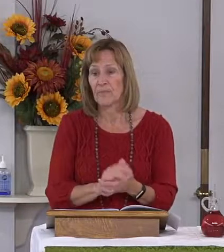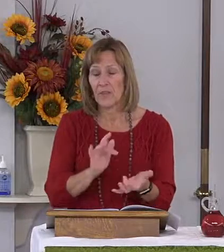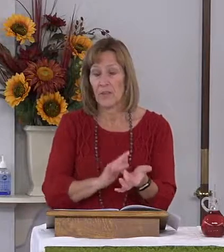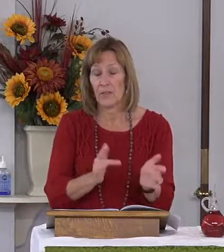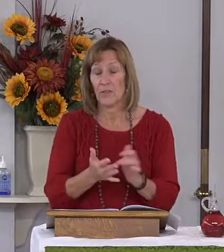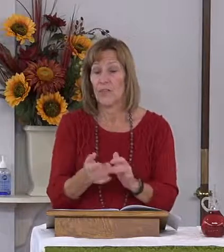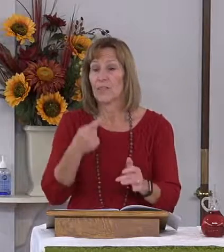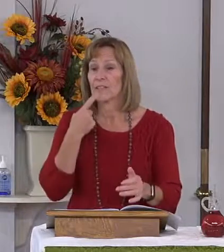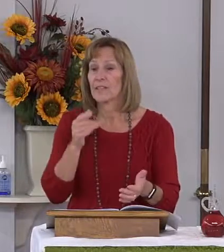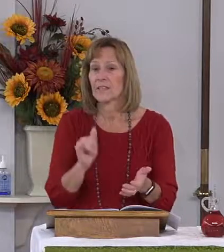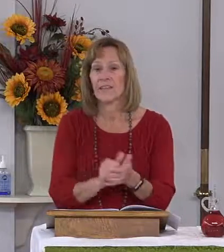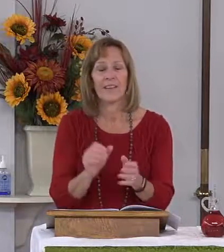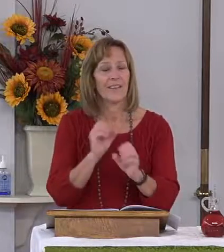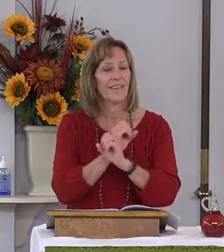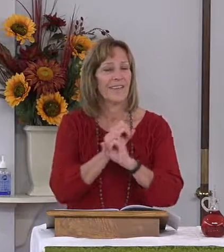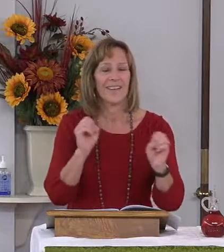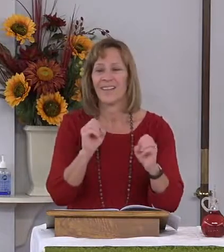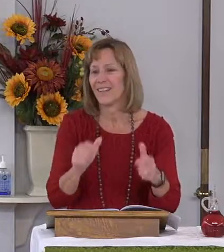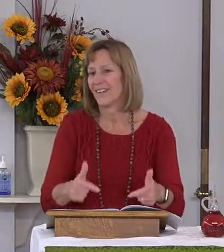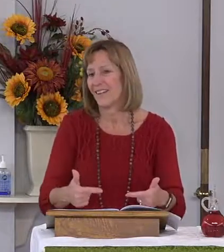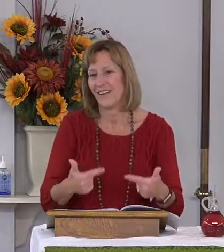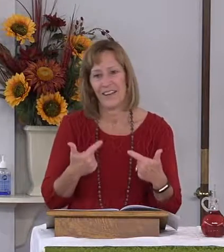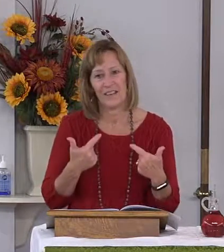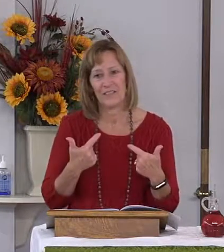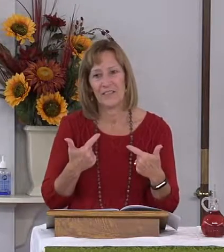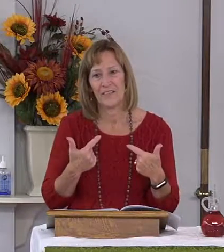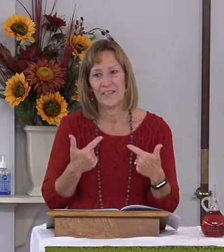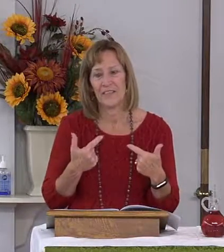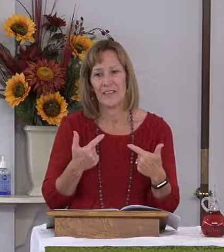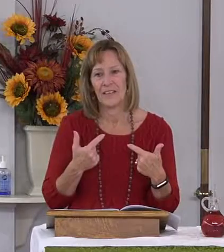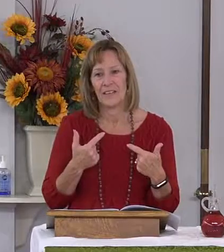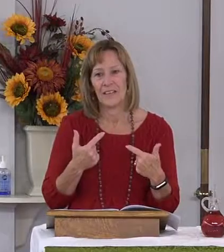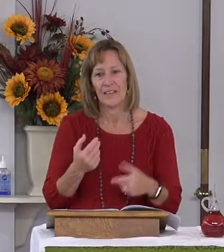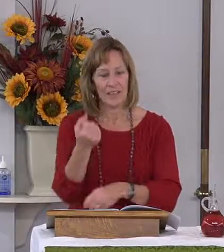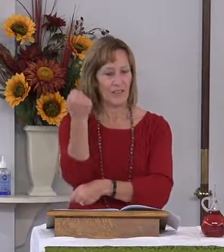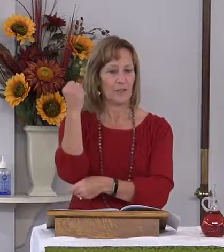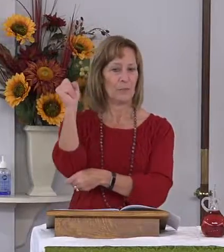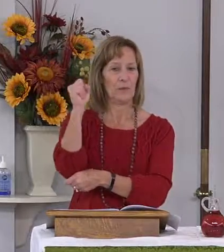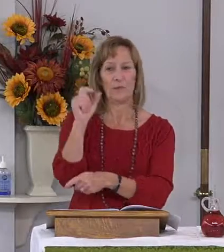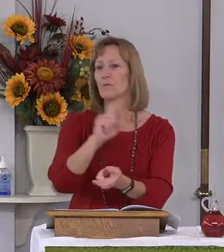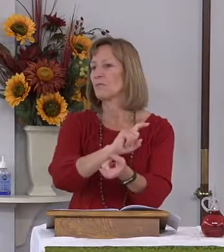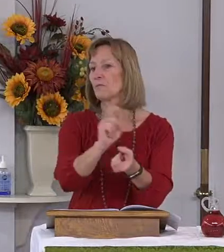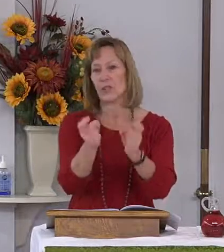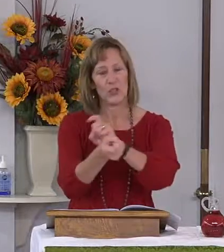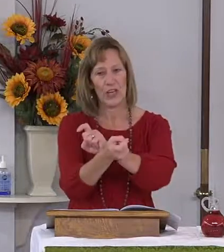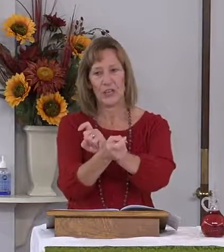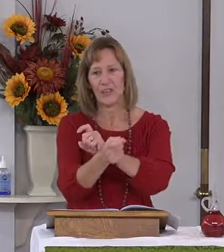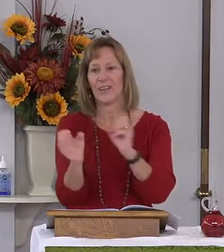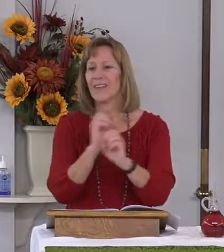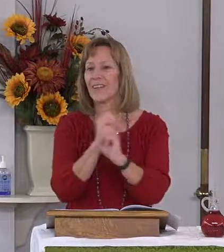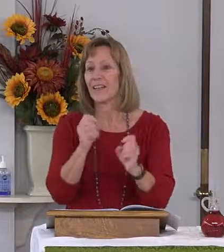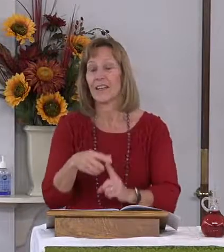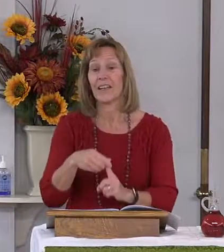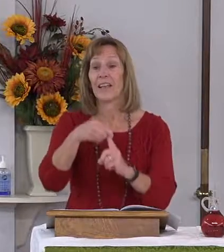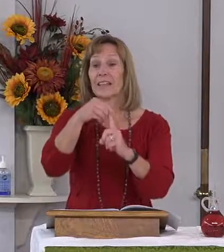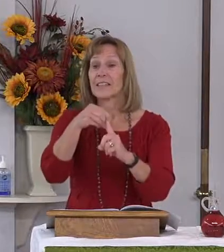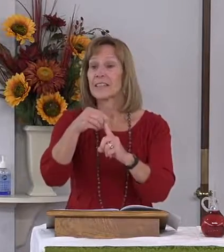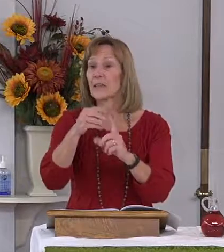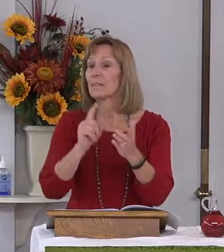Jesus says that nothing in life is immune to change. Nothing except